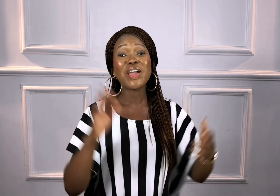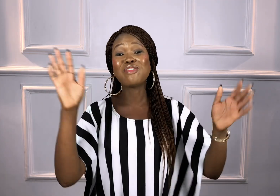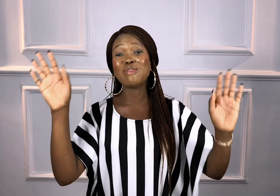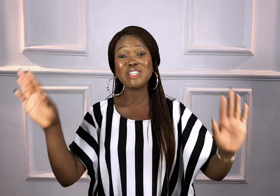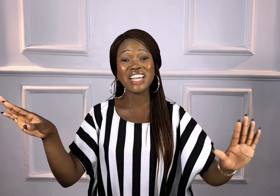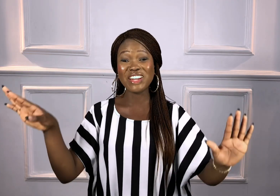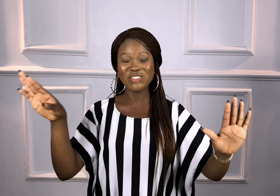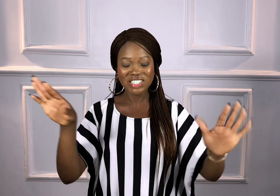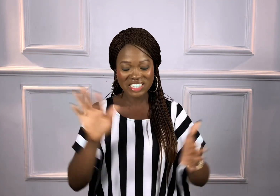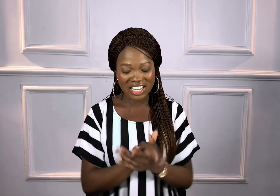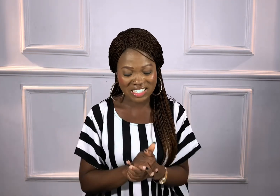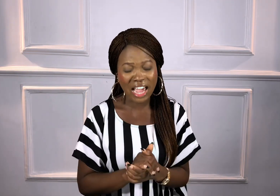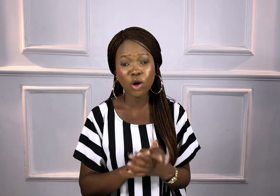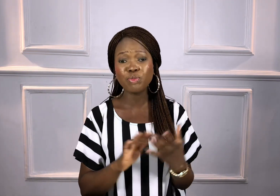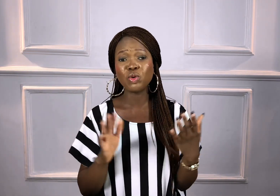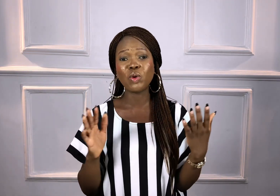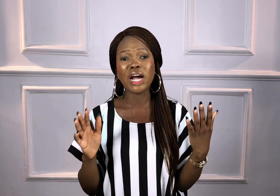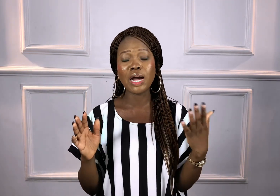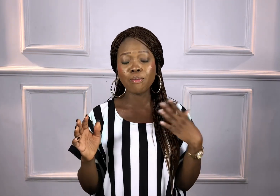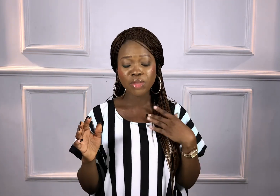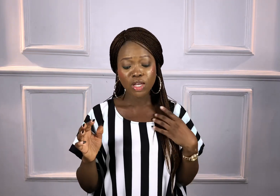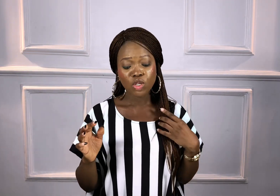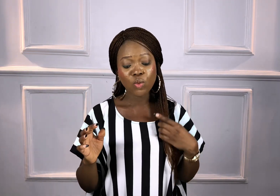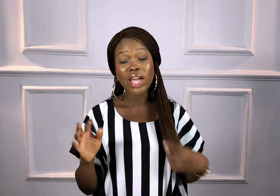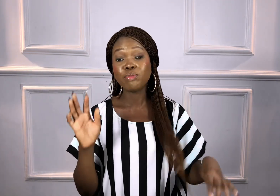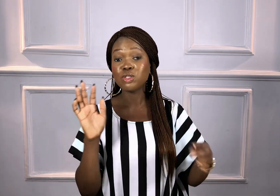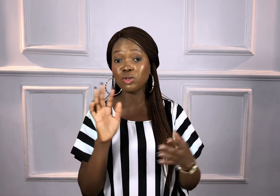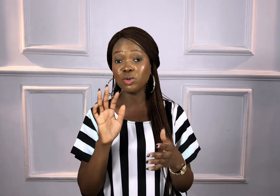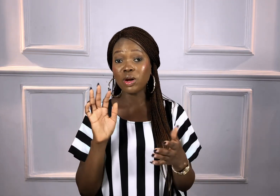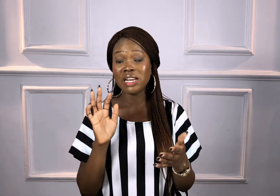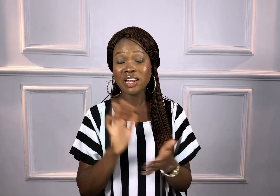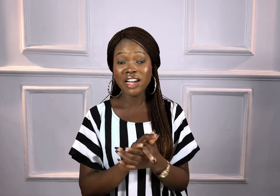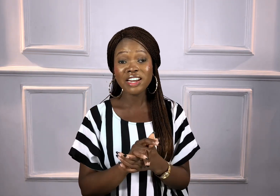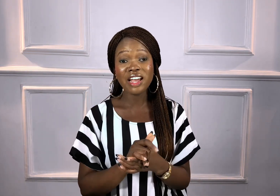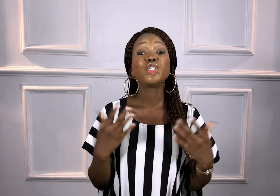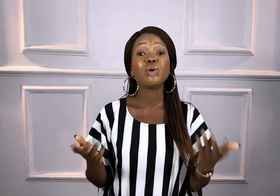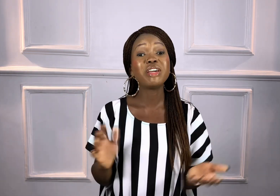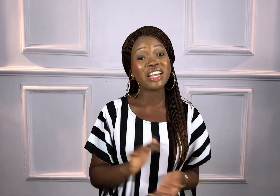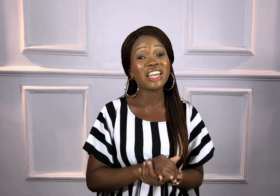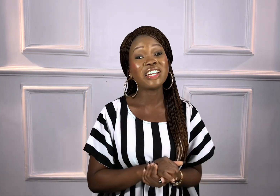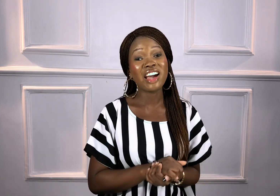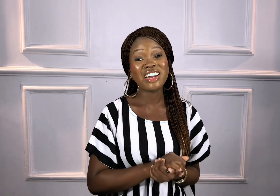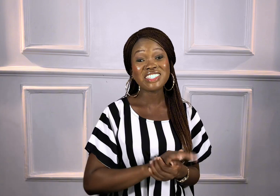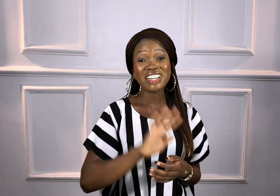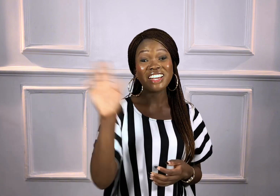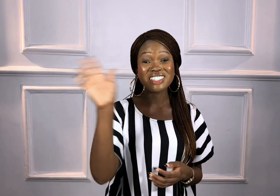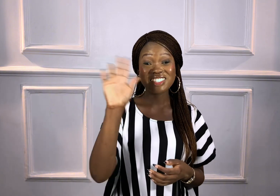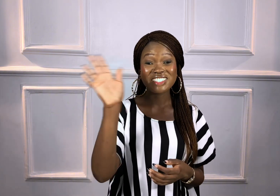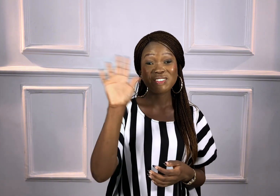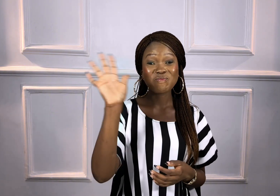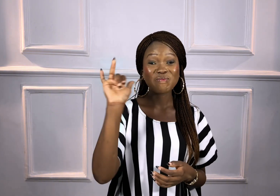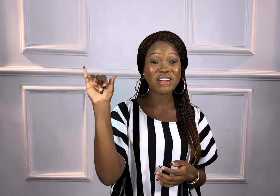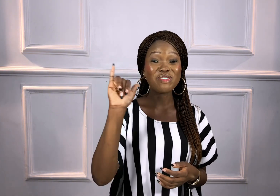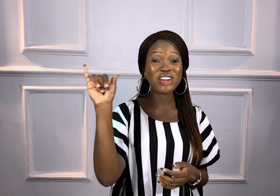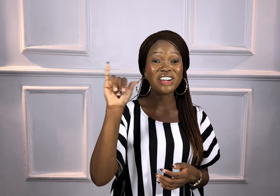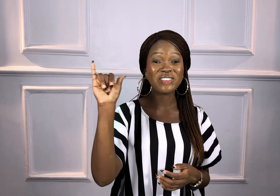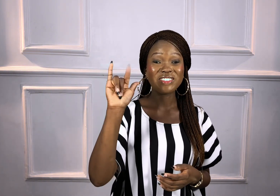we have come to the end of this class. I hope you were able to learn. Till we meet again in our next class. Bye for now.